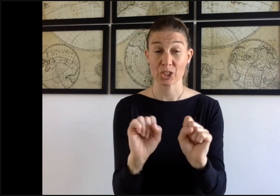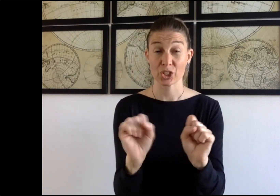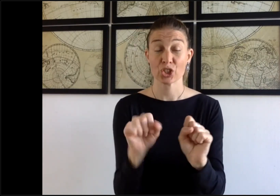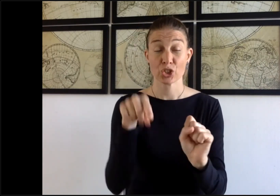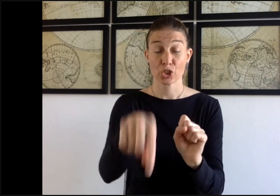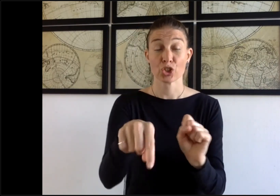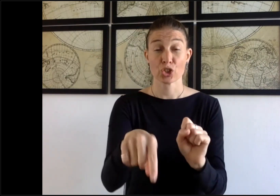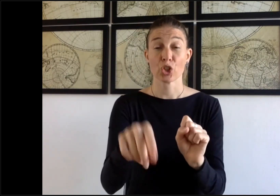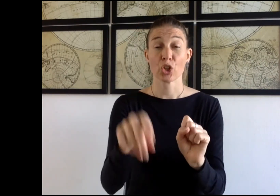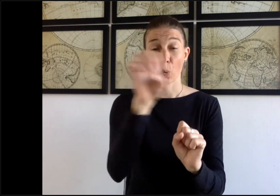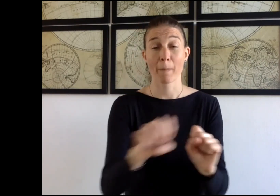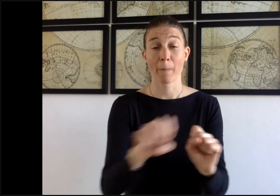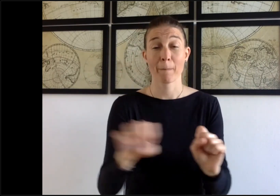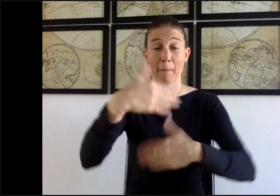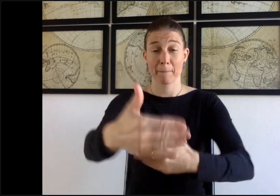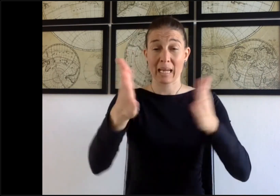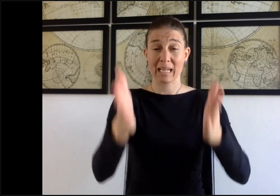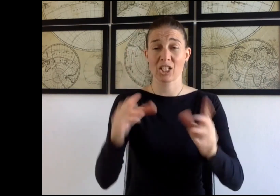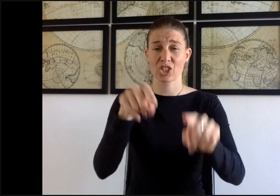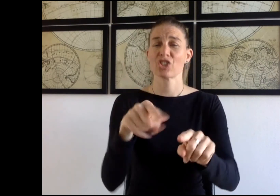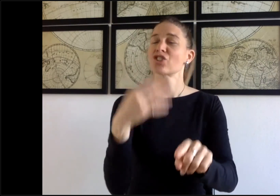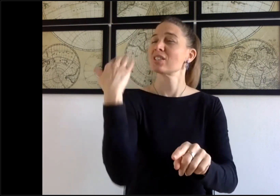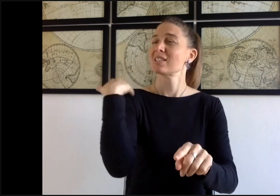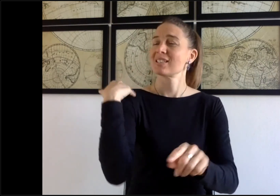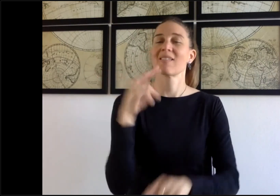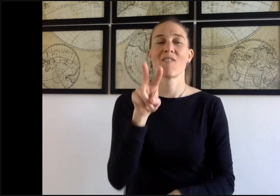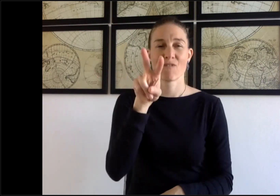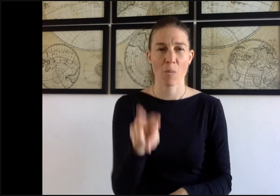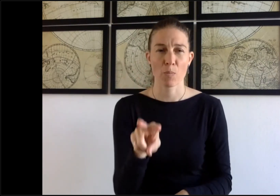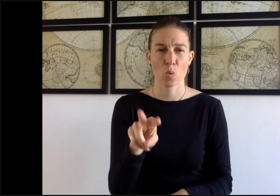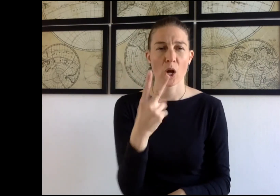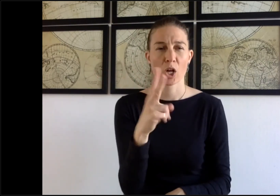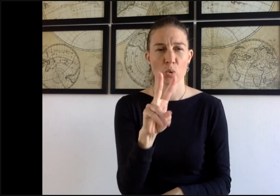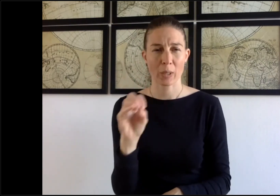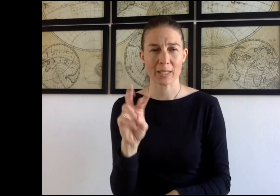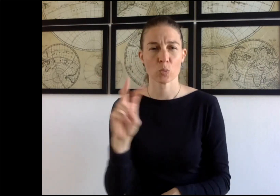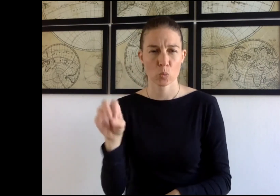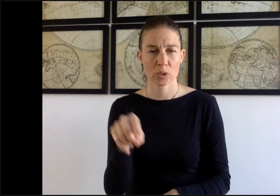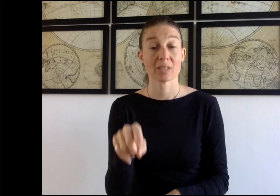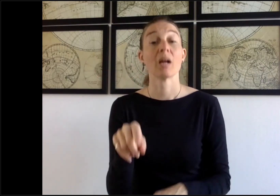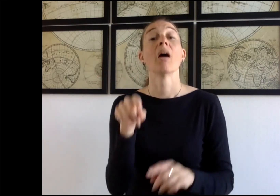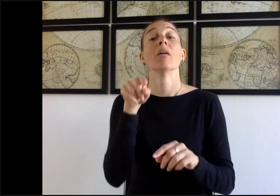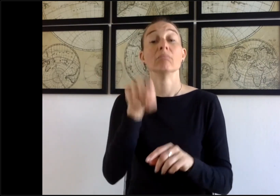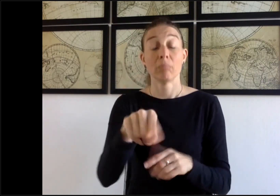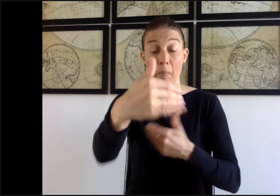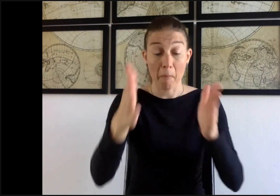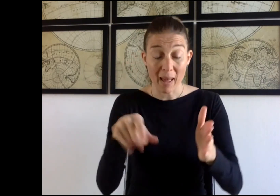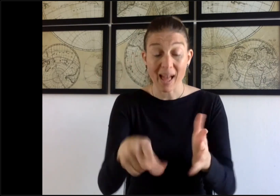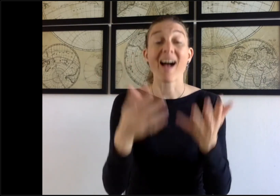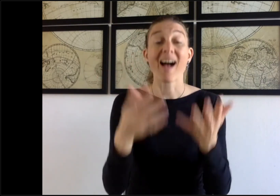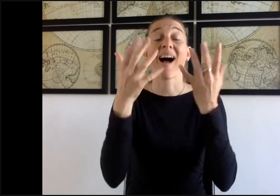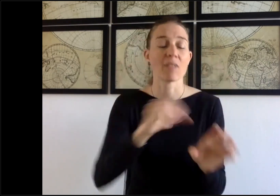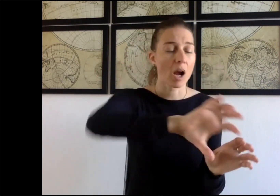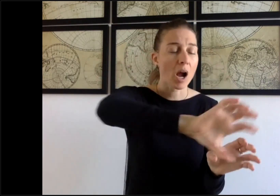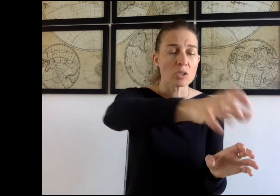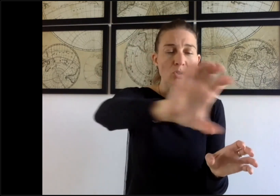February 2020. We have been studying the country reports very carefully, and I can tell you that the references to persons with